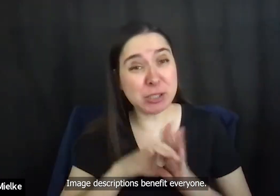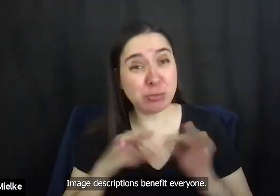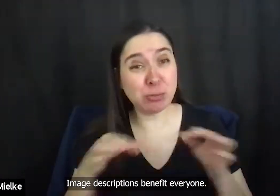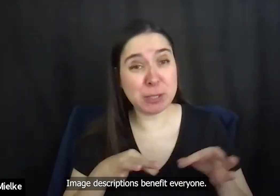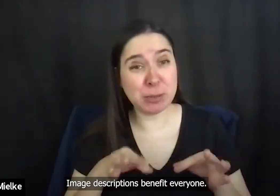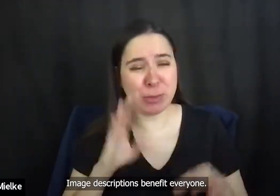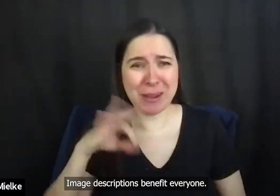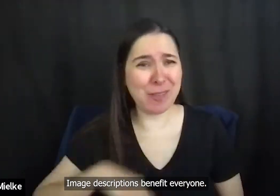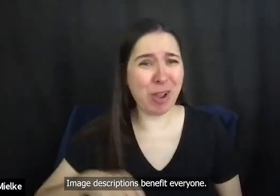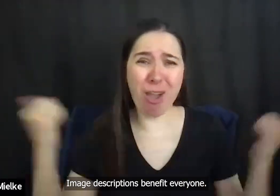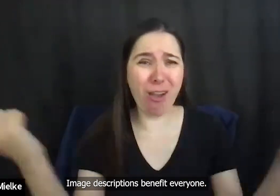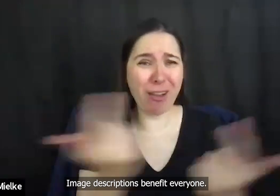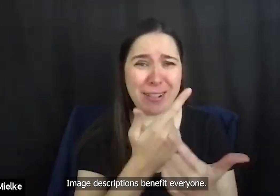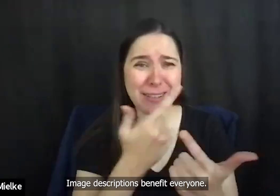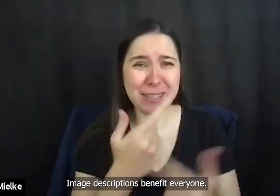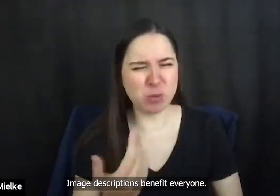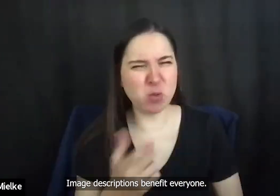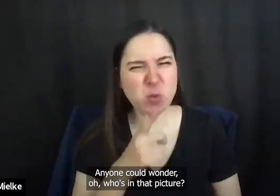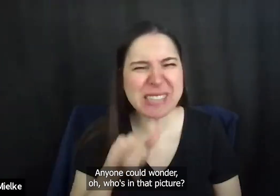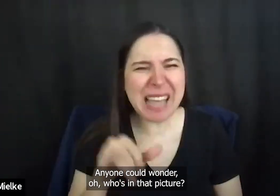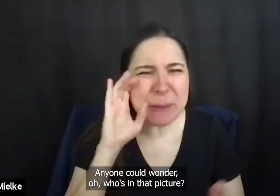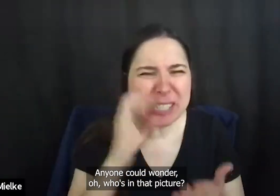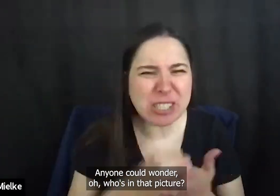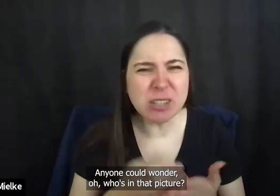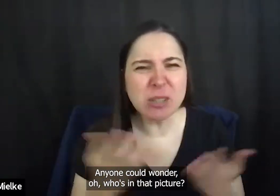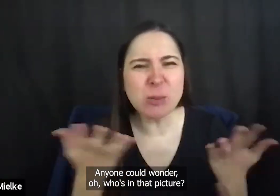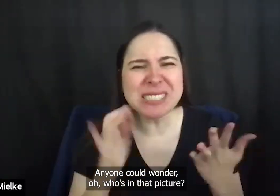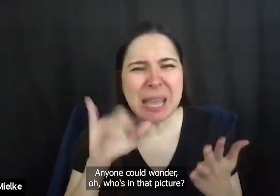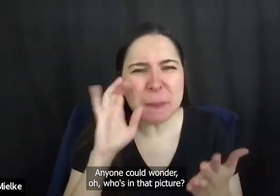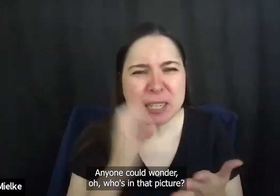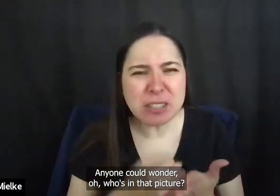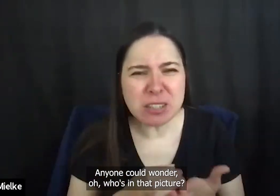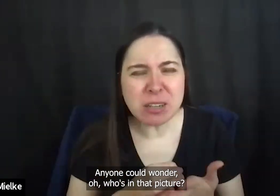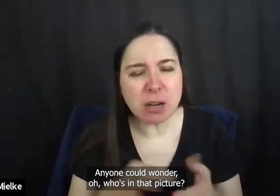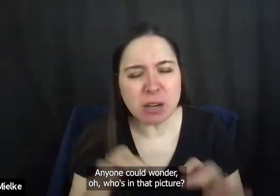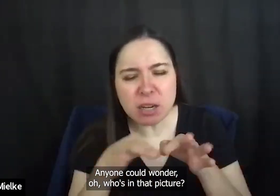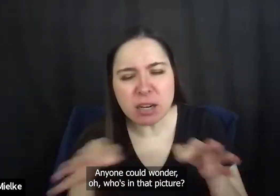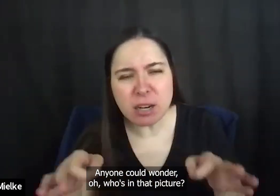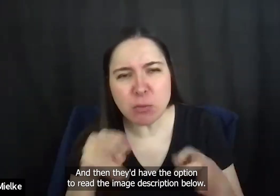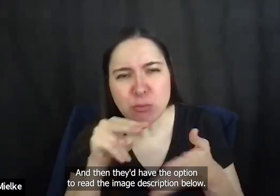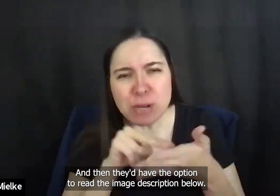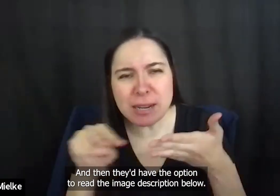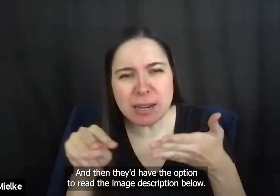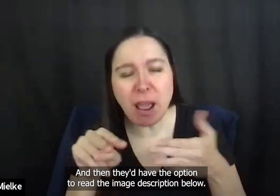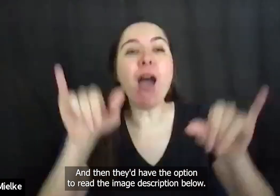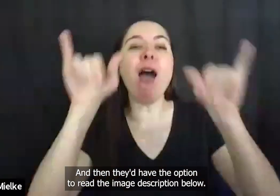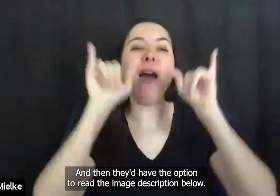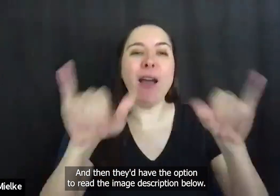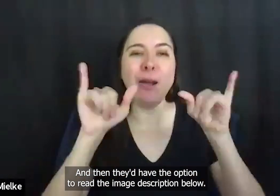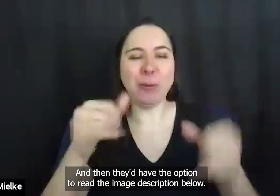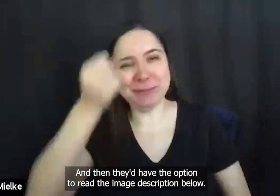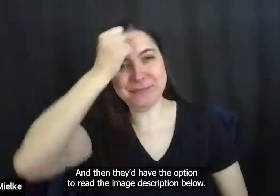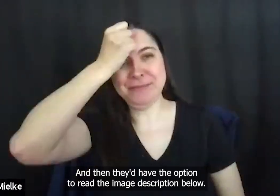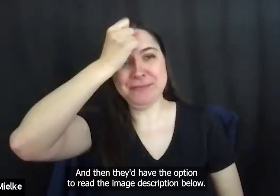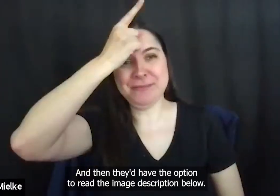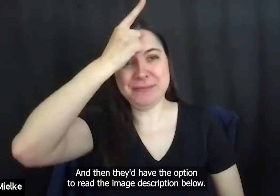Image descriptions benefit everyone. Anyone could wonder, oh, who's in that picture? And then they'd have the option to read the image description